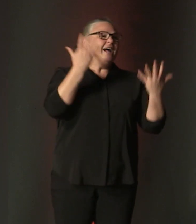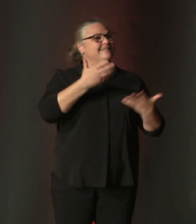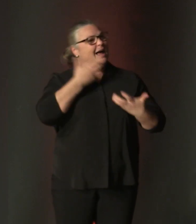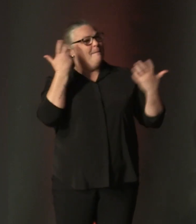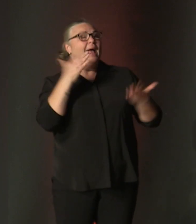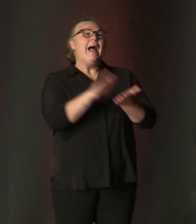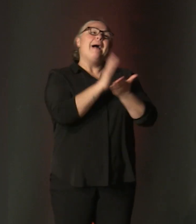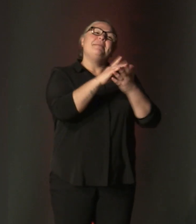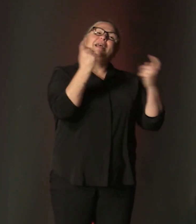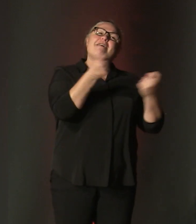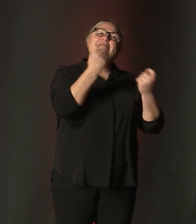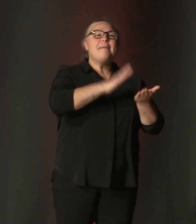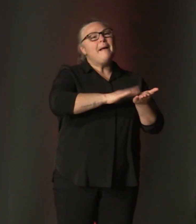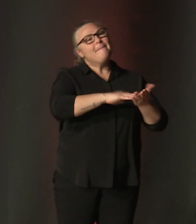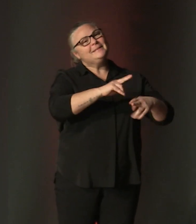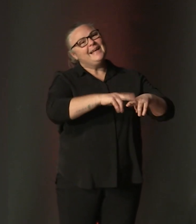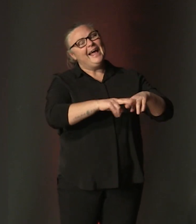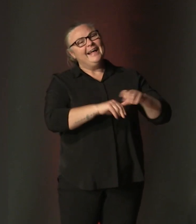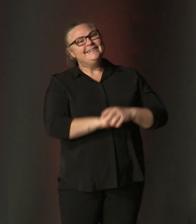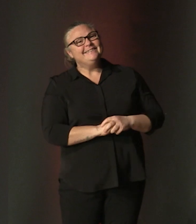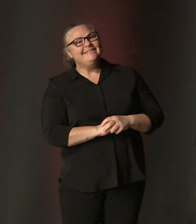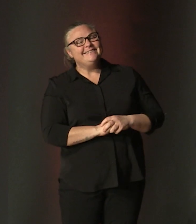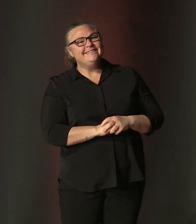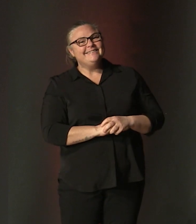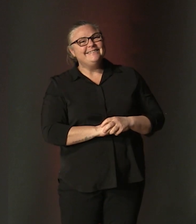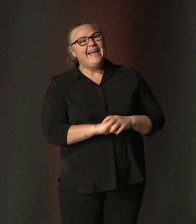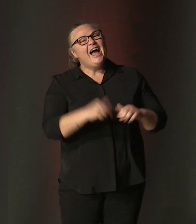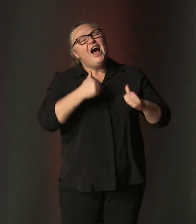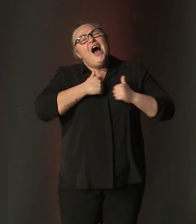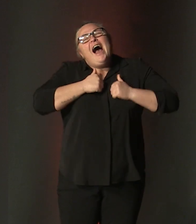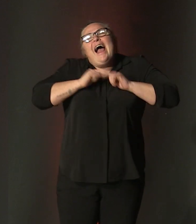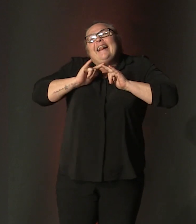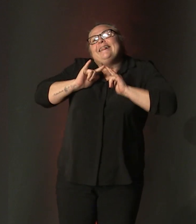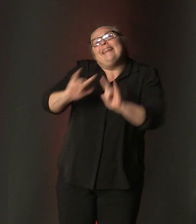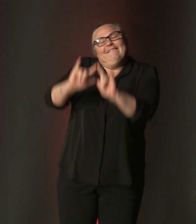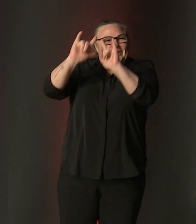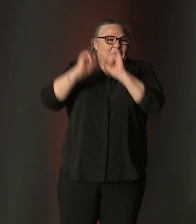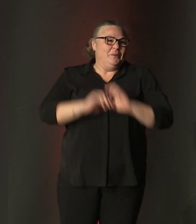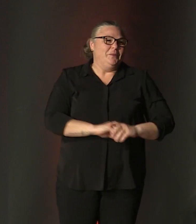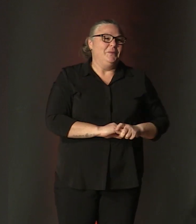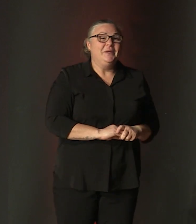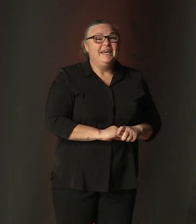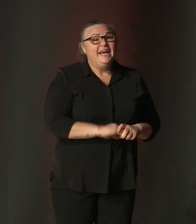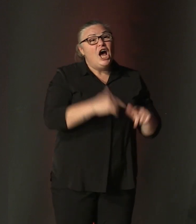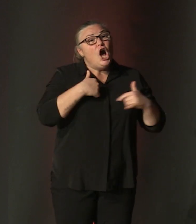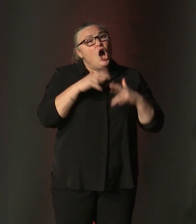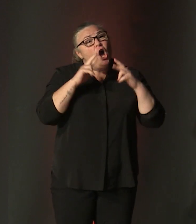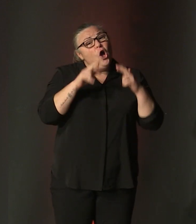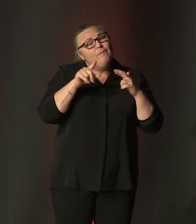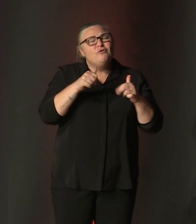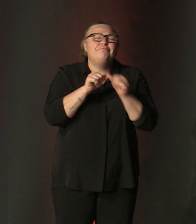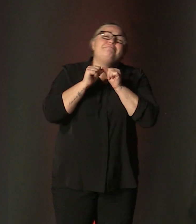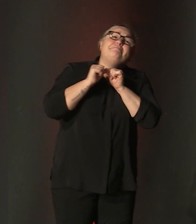Happy anniversary, Mum and Dad. I love you. And I hope you're having